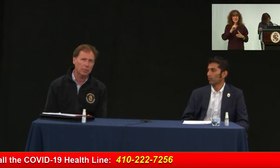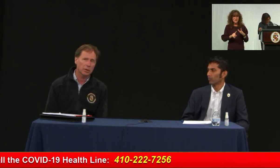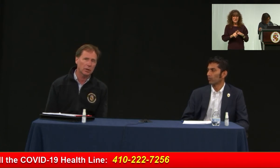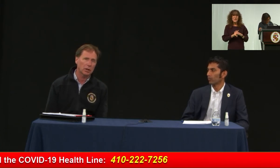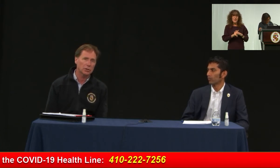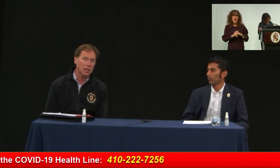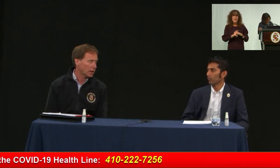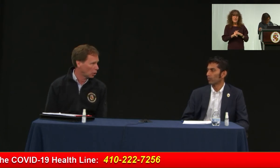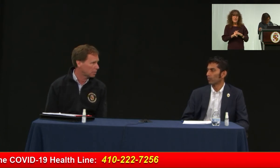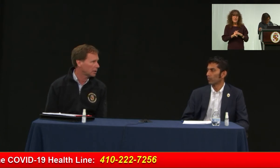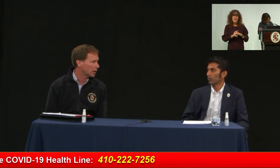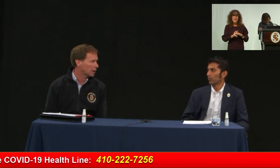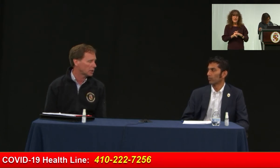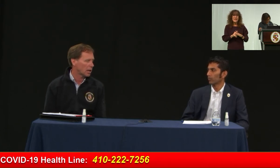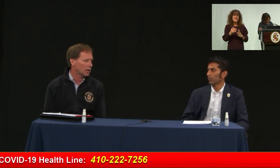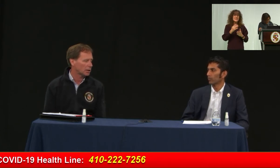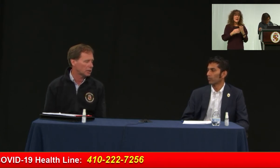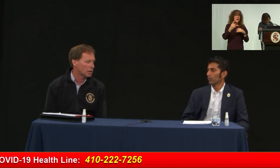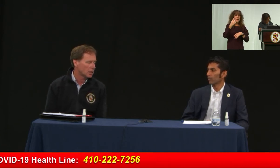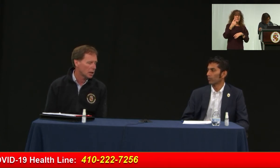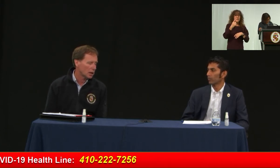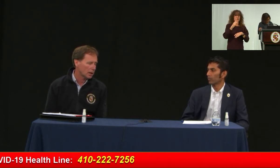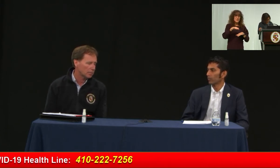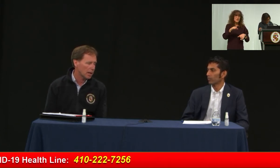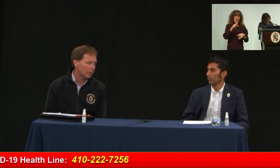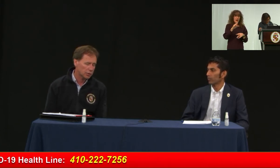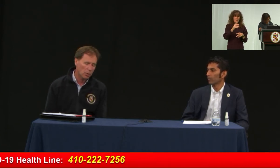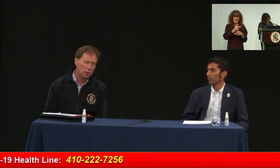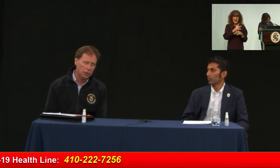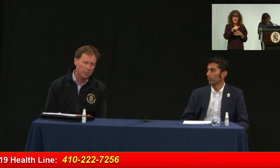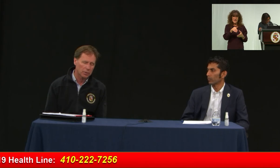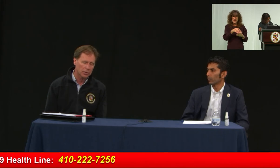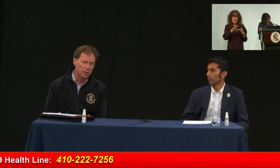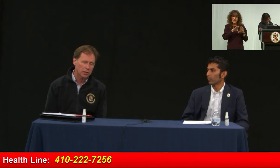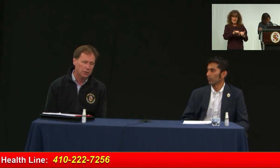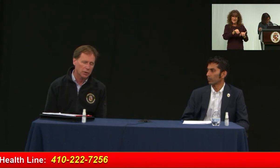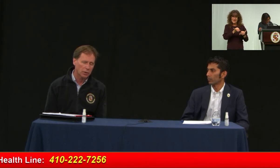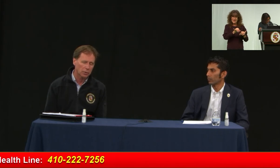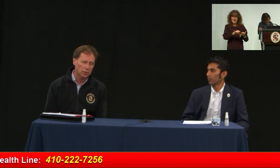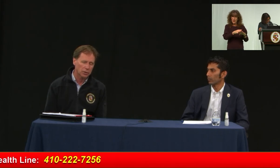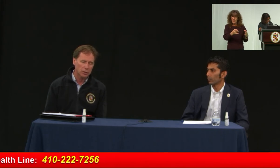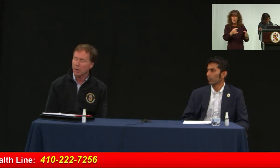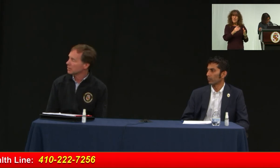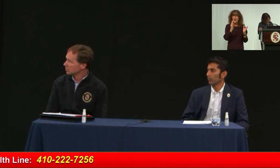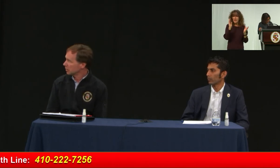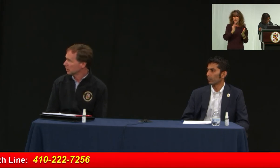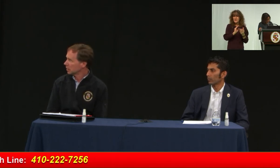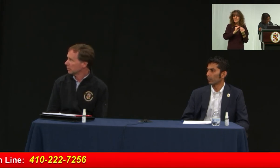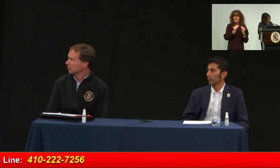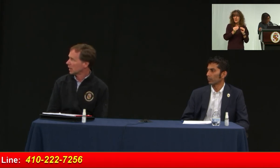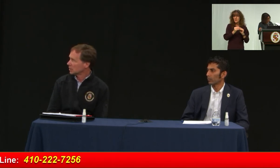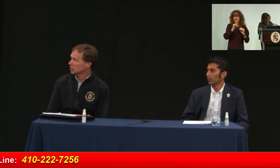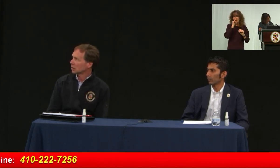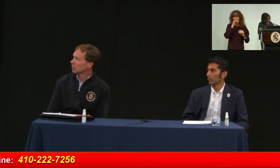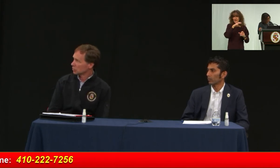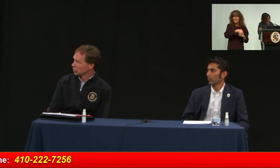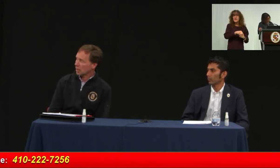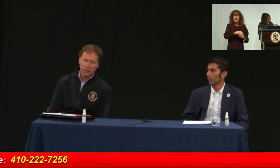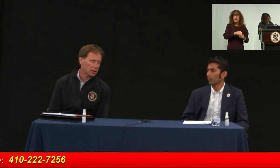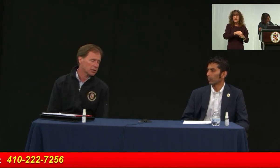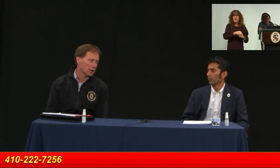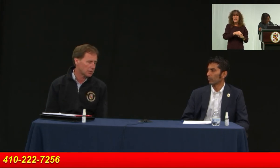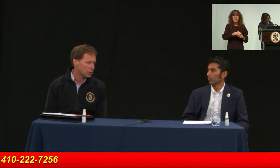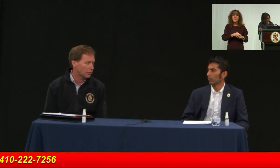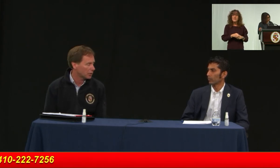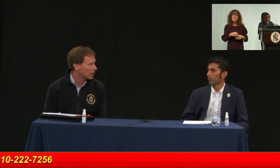Some of them are staying open and have smaller numbers. So there's the possibility of engaging those